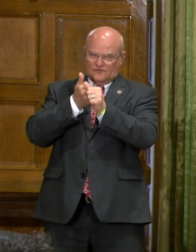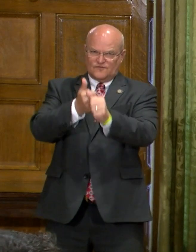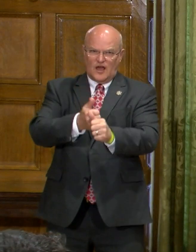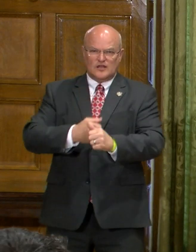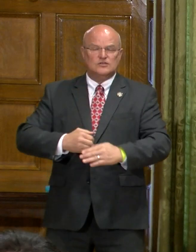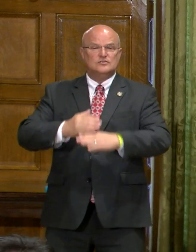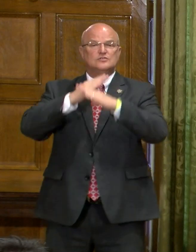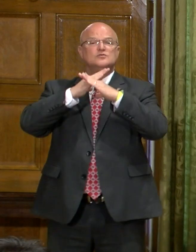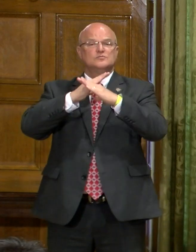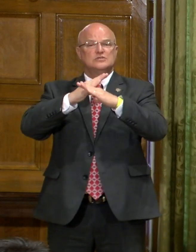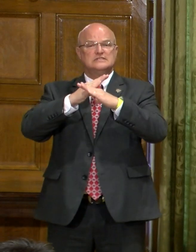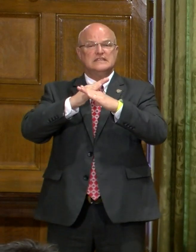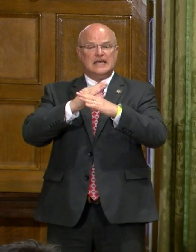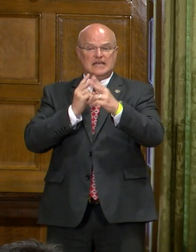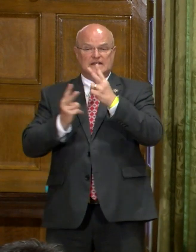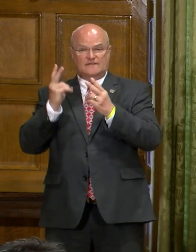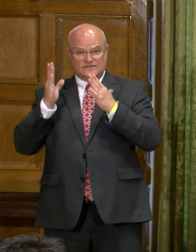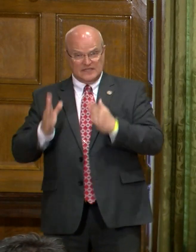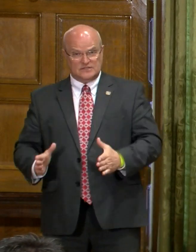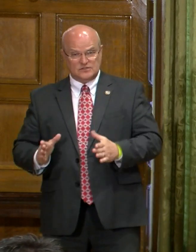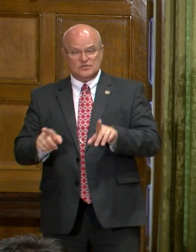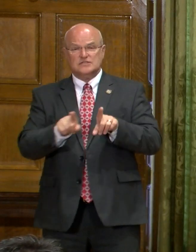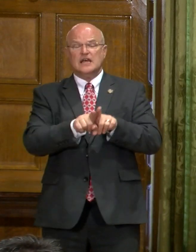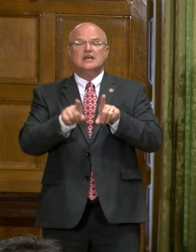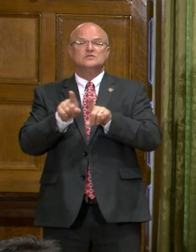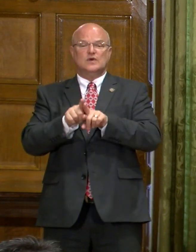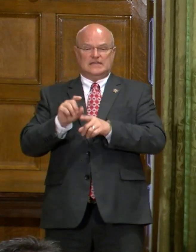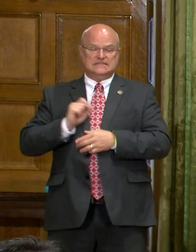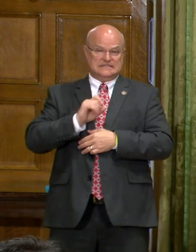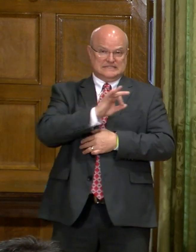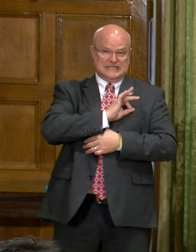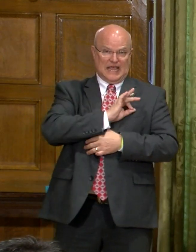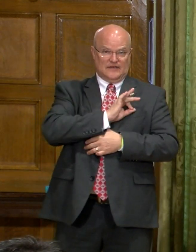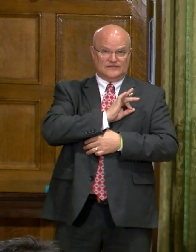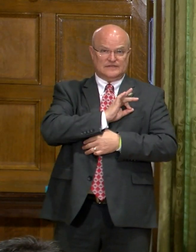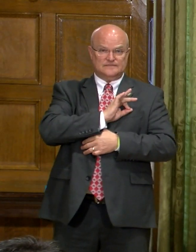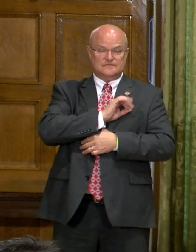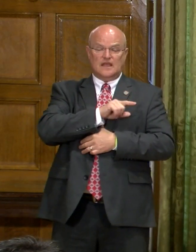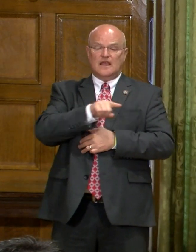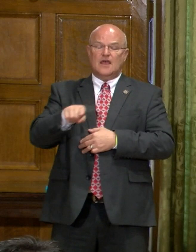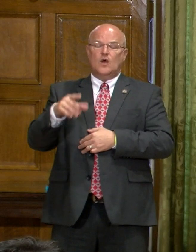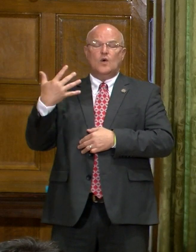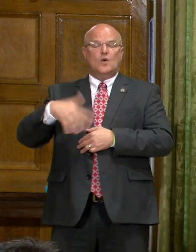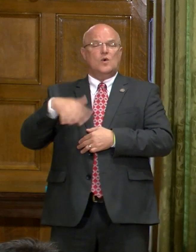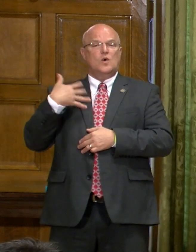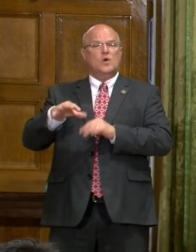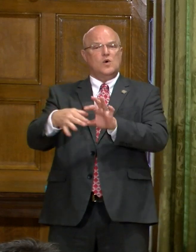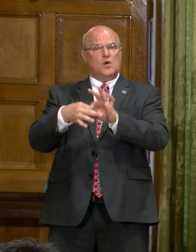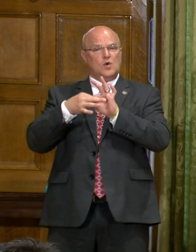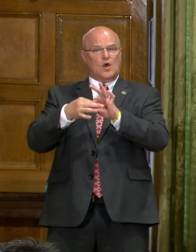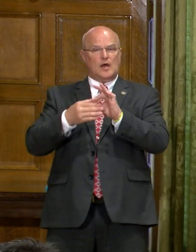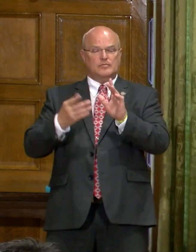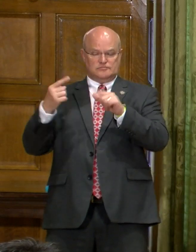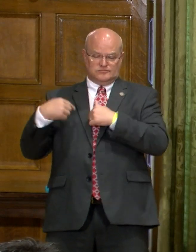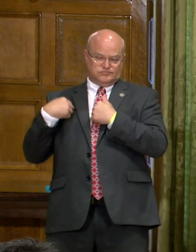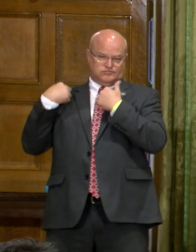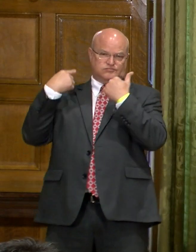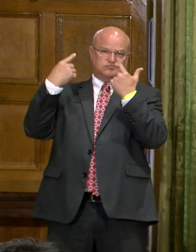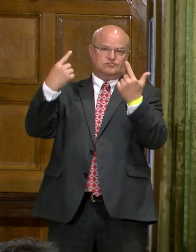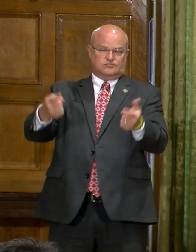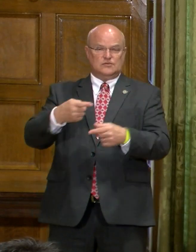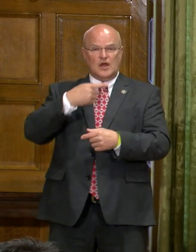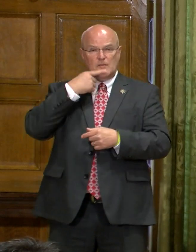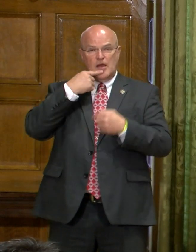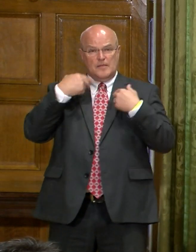to protect guests as well as their staff. They've been incredibly cooperative throughout this public